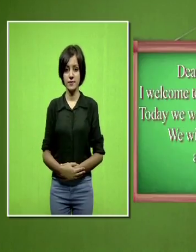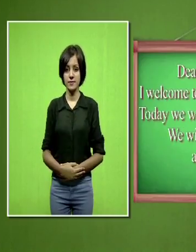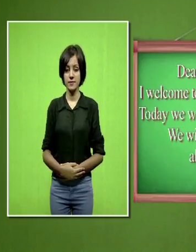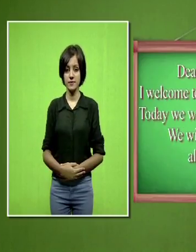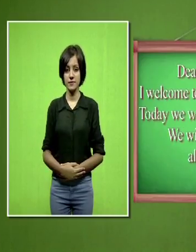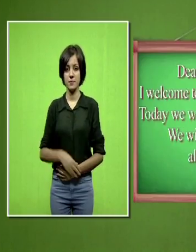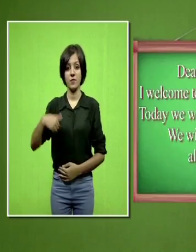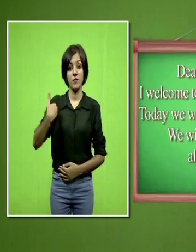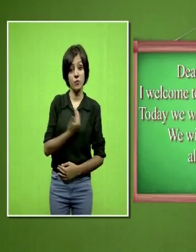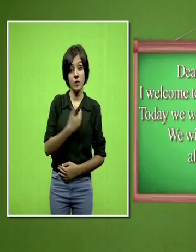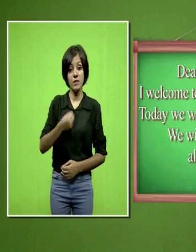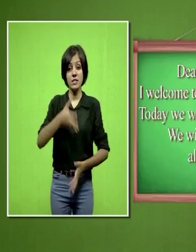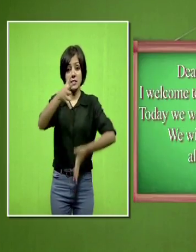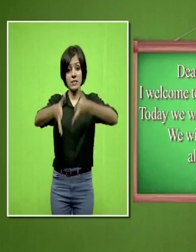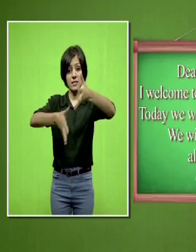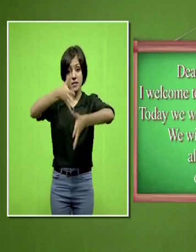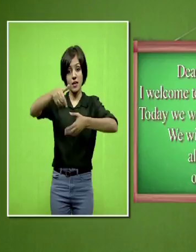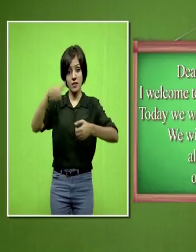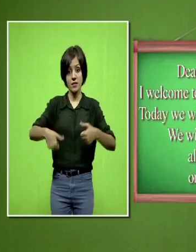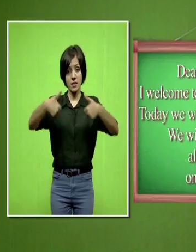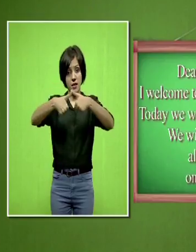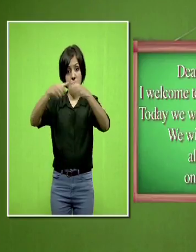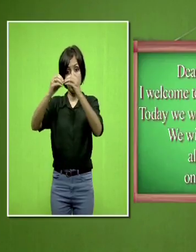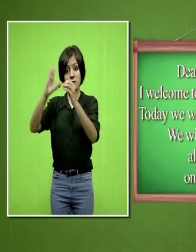We will sign these alphabets one by one.